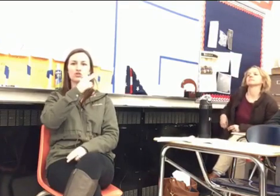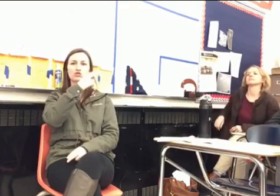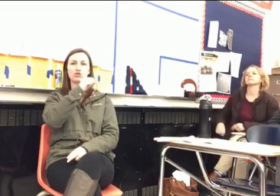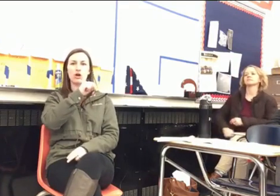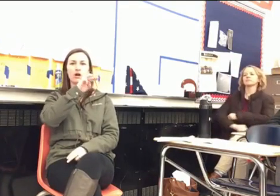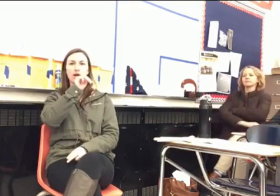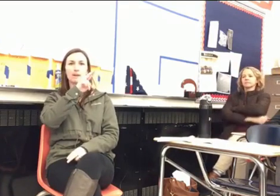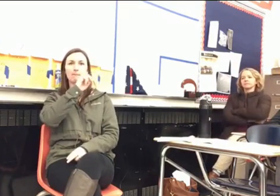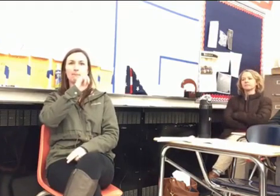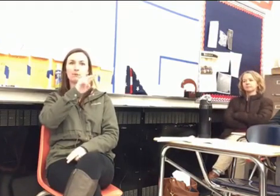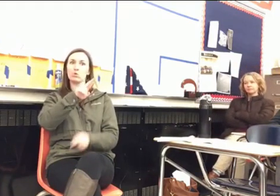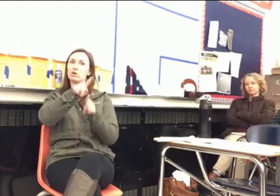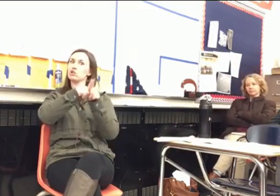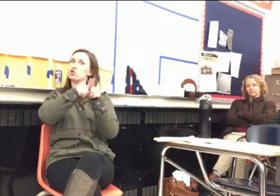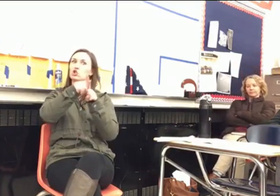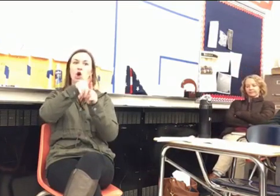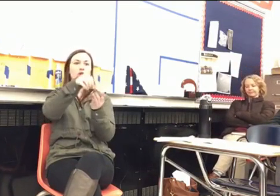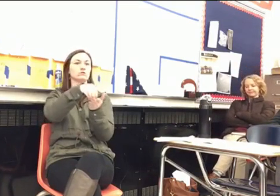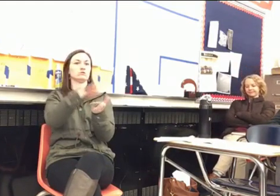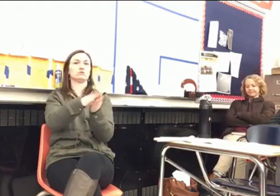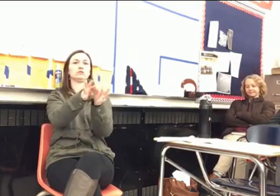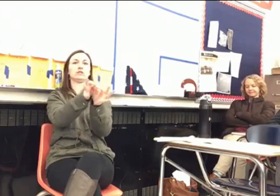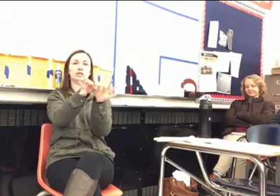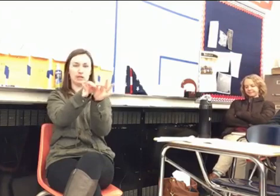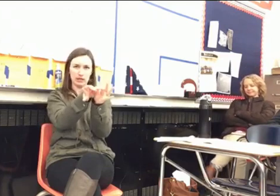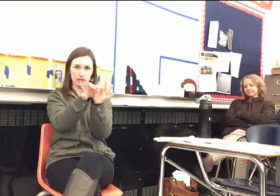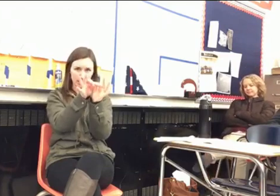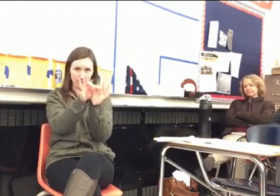very important on the AP exam a ton.